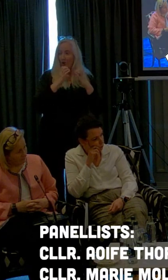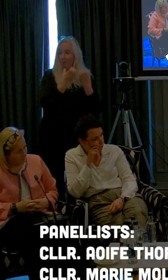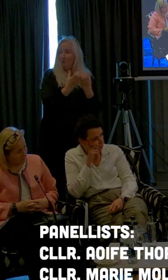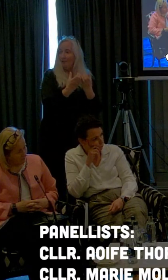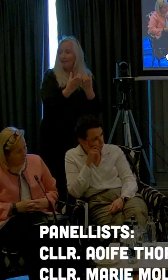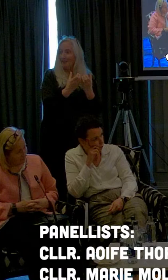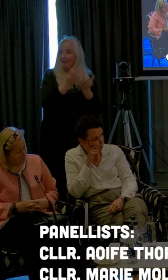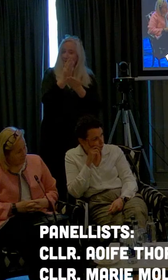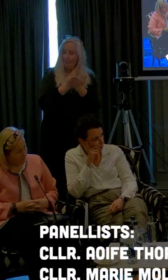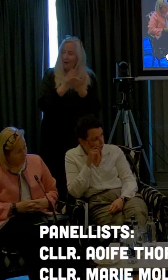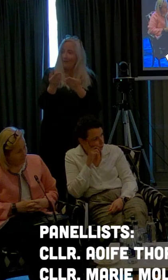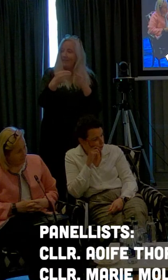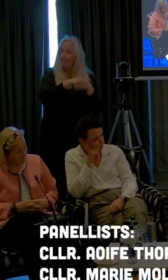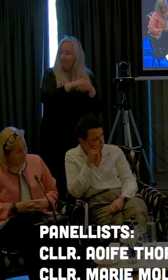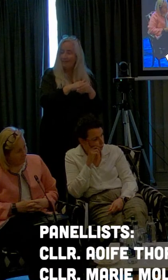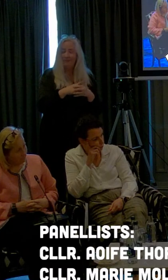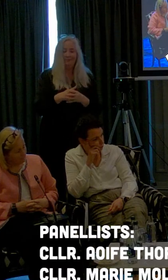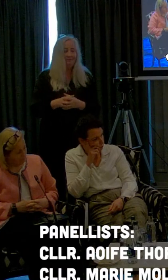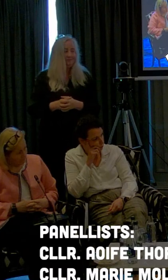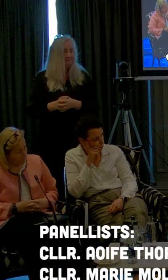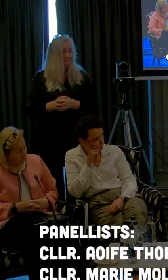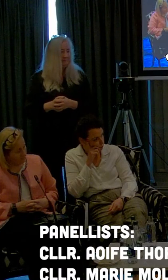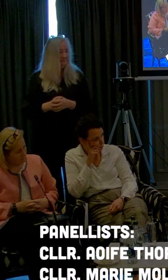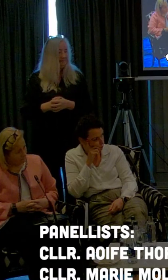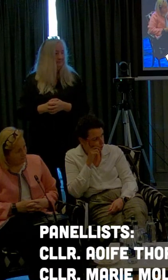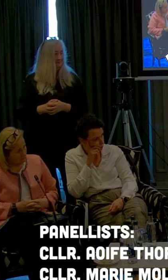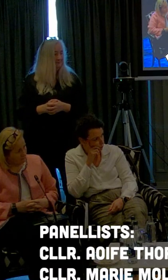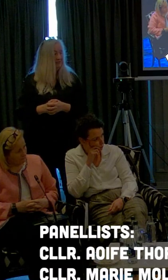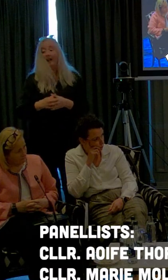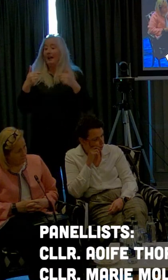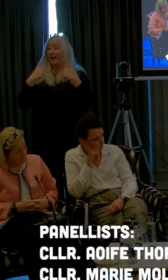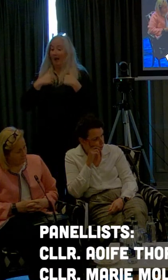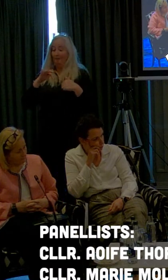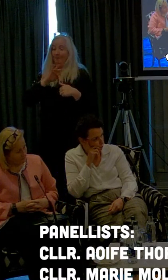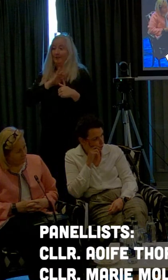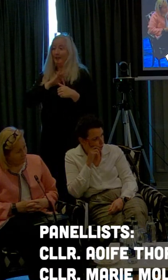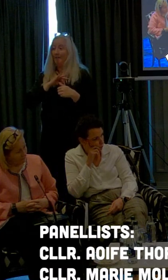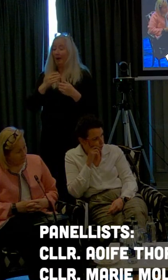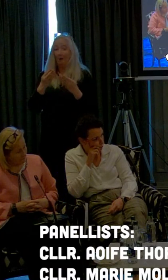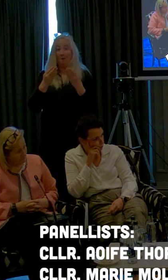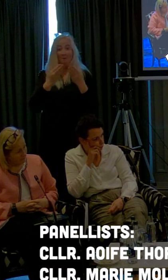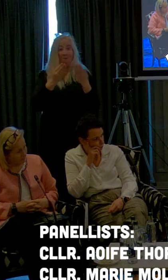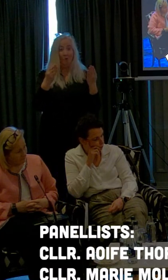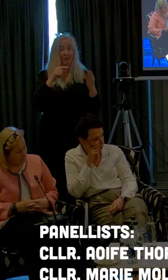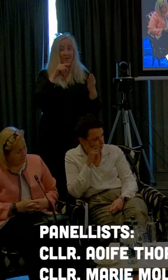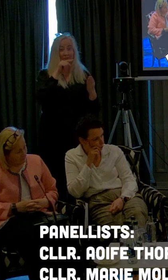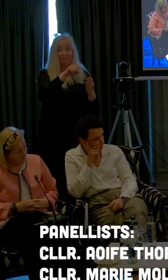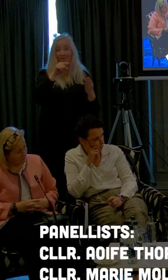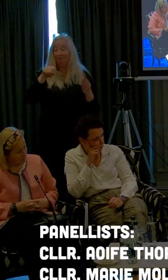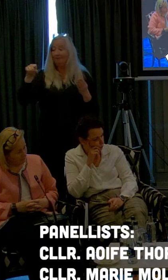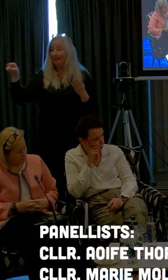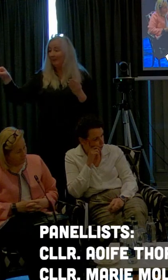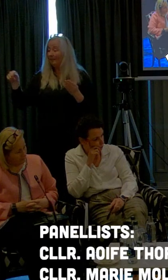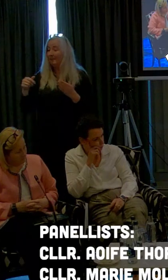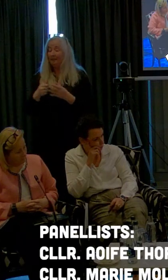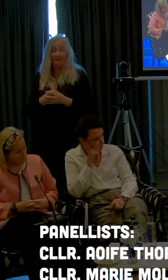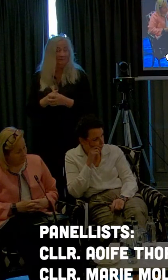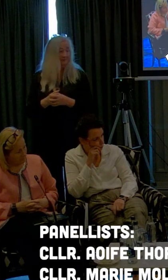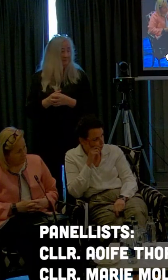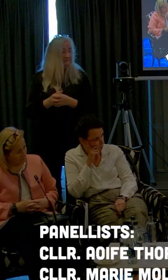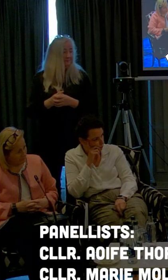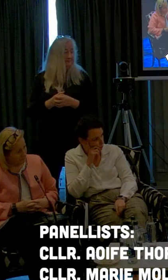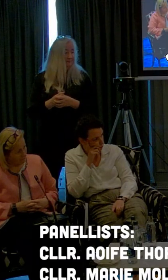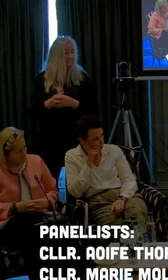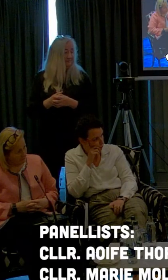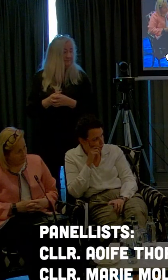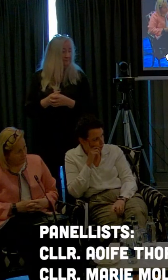no financial gain for me in any of those. I'm on boards that I never get a penny for. Even when I'm on the ETB, I've